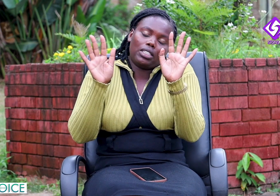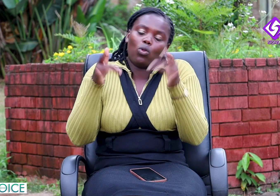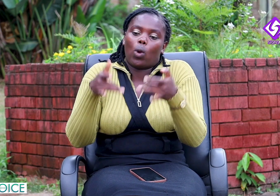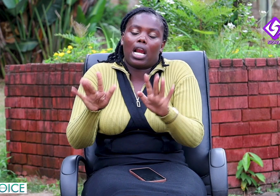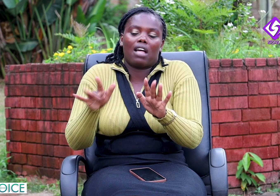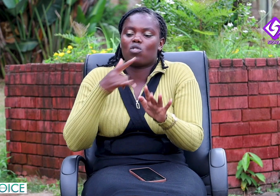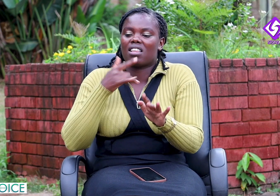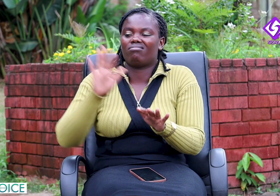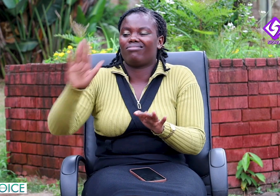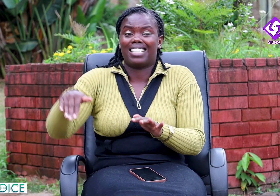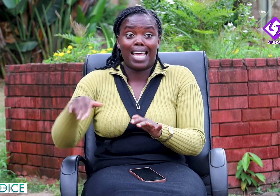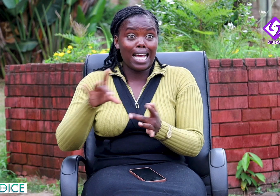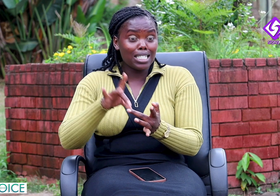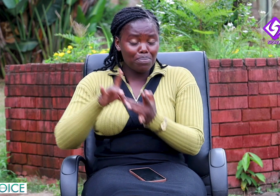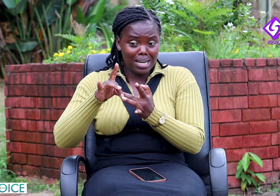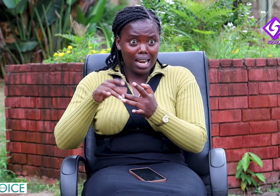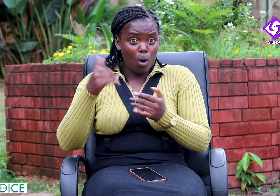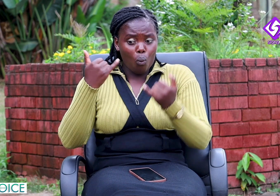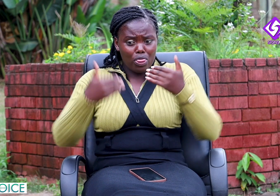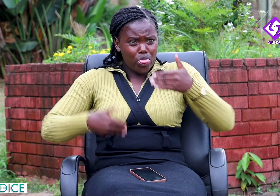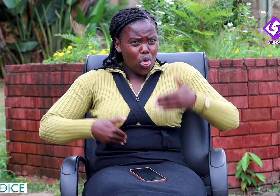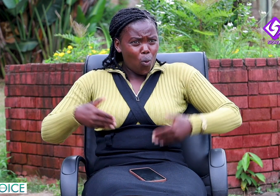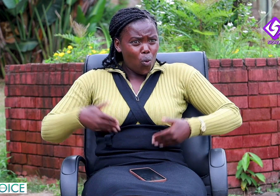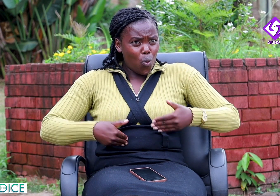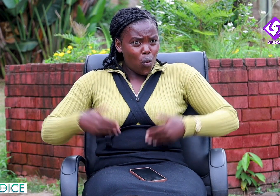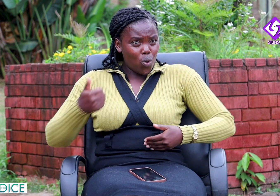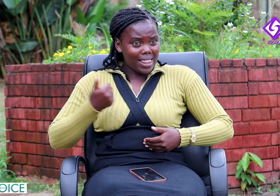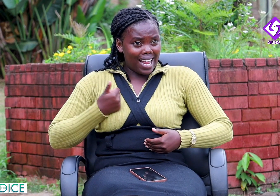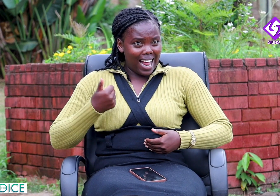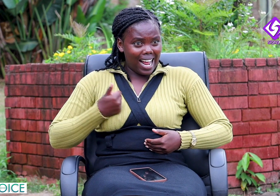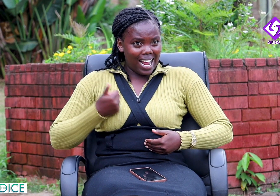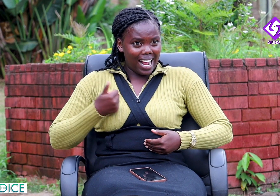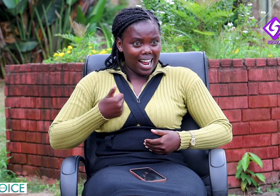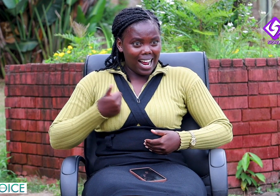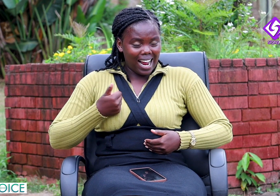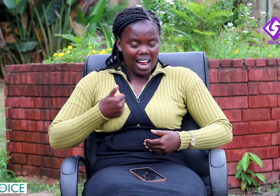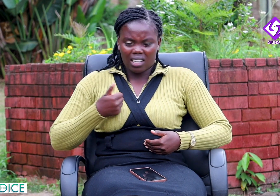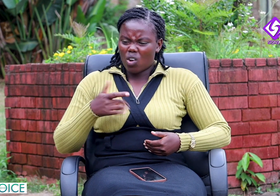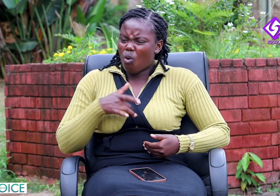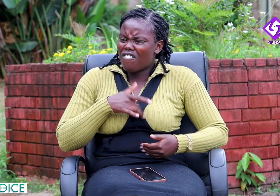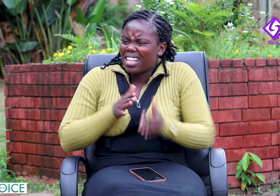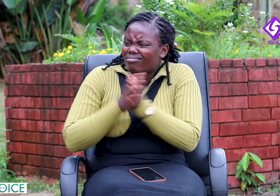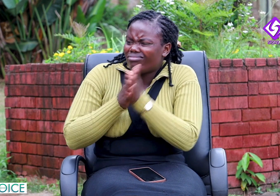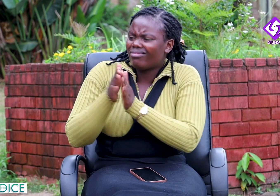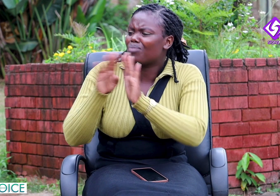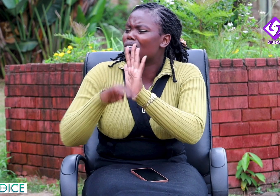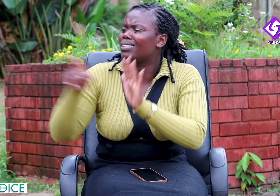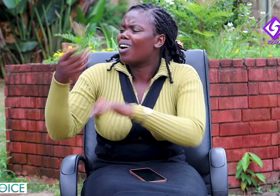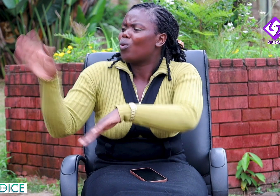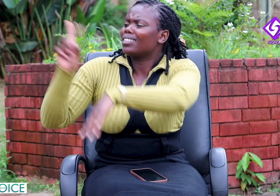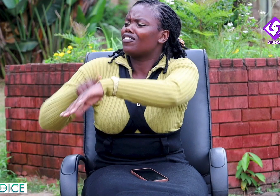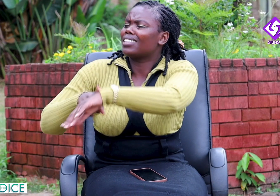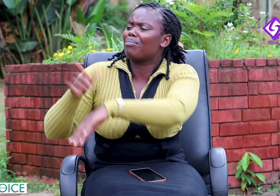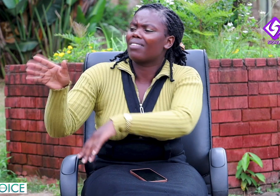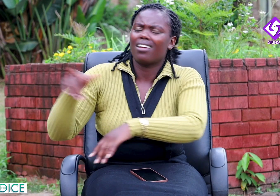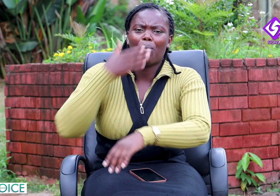different challenges every day as a young child, as a young girl, especially being a girl in